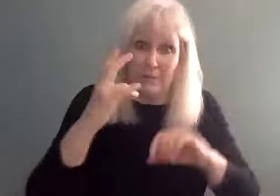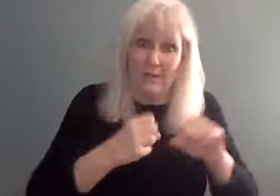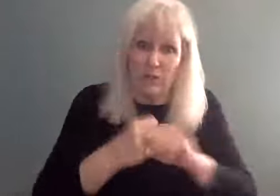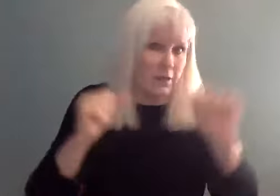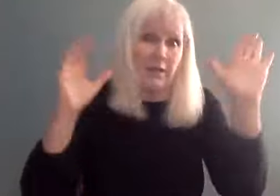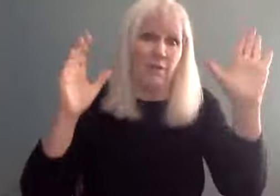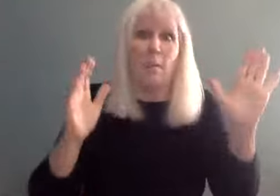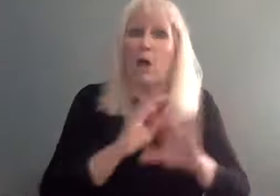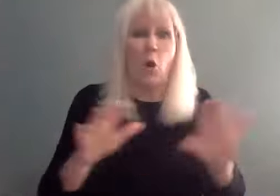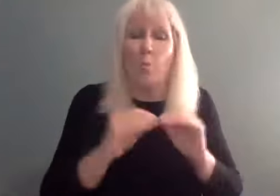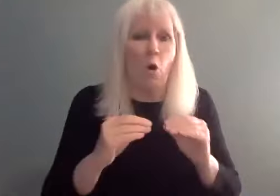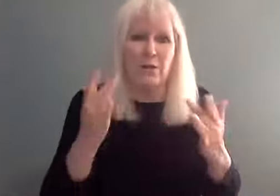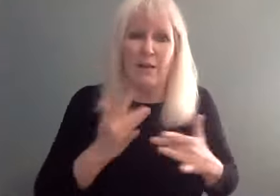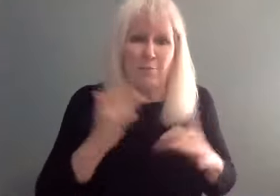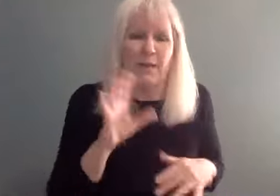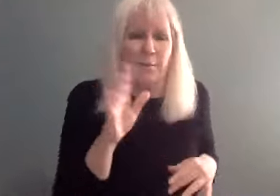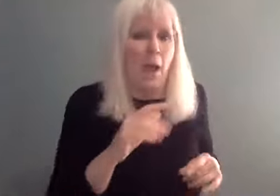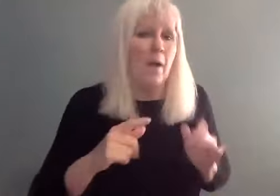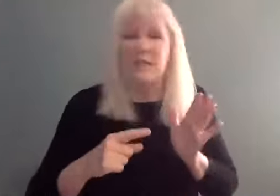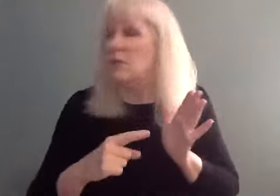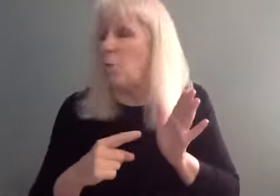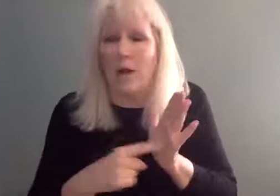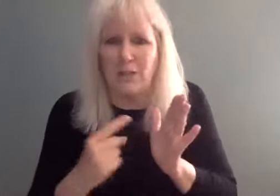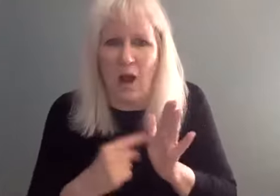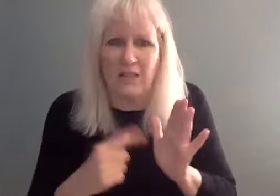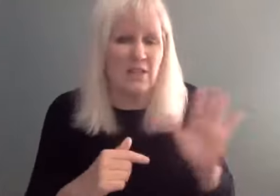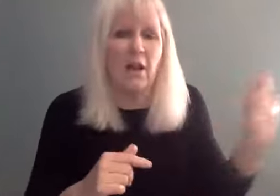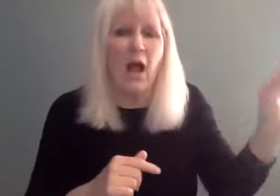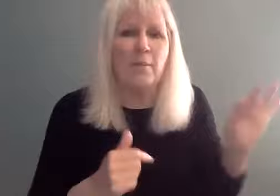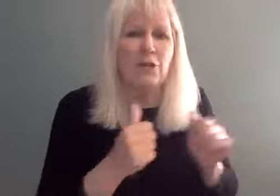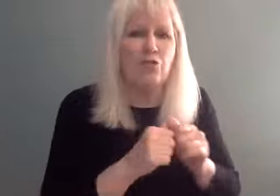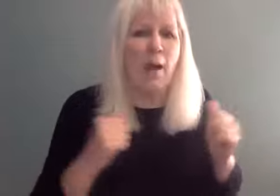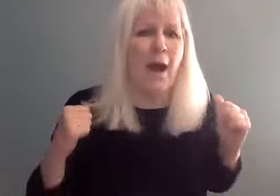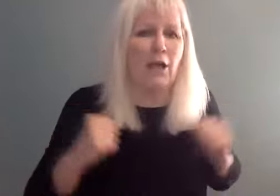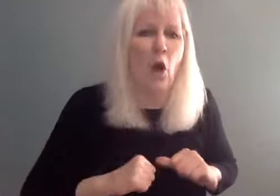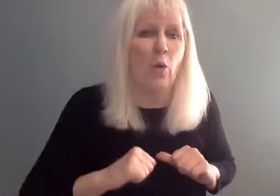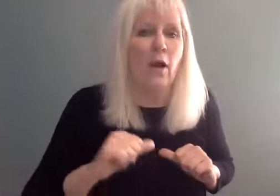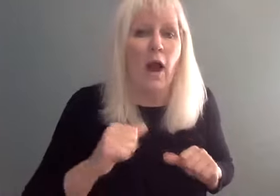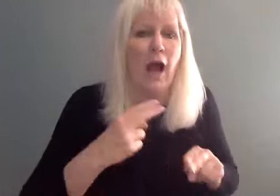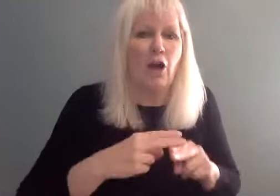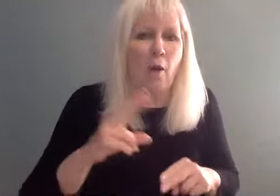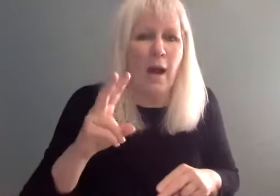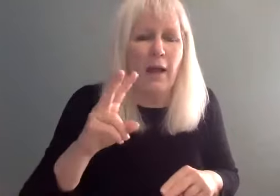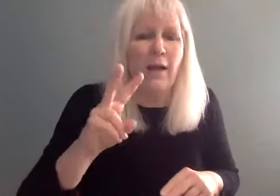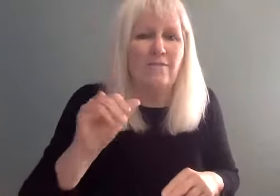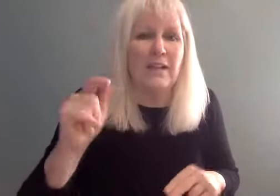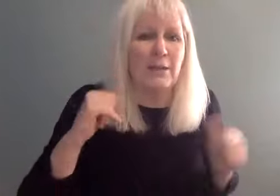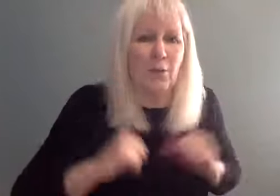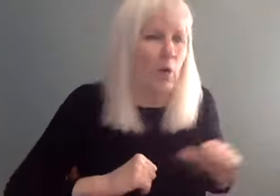the self-pity. I'll go put it on. It smells musty. It's itchy. It's wool. It's damp. Oh, I can't live like that and be in